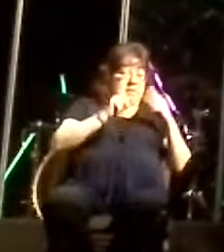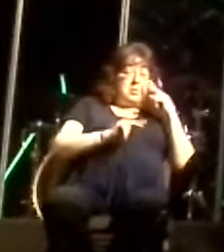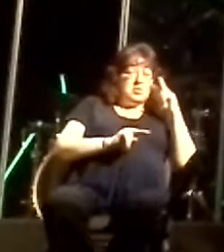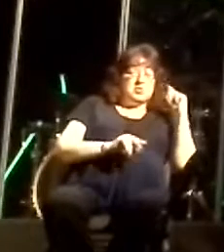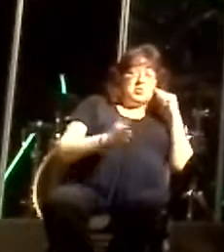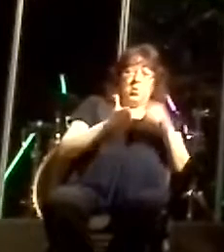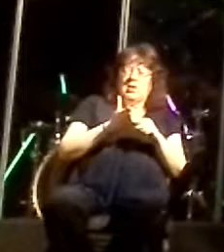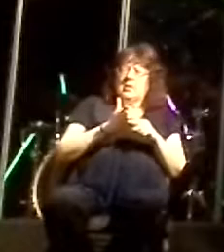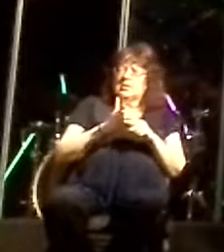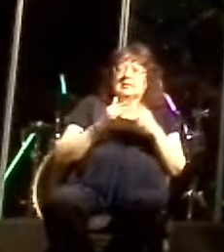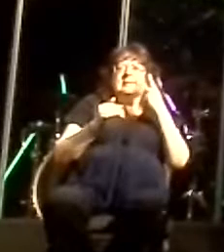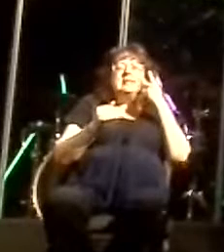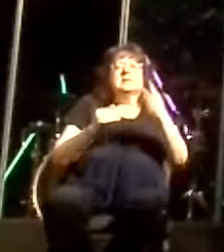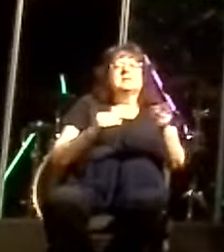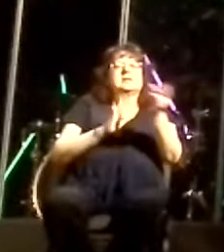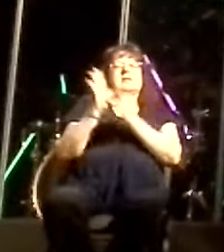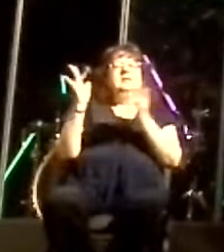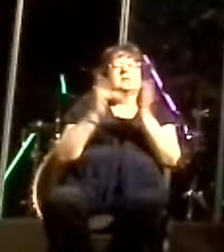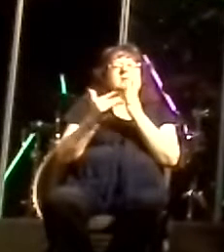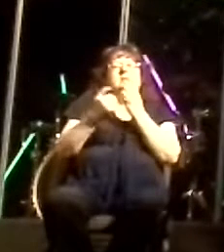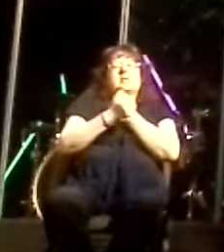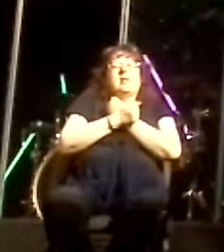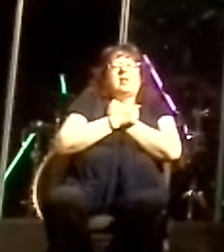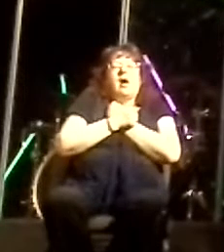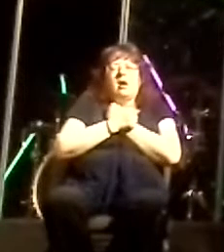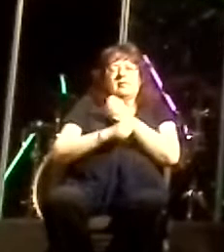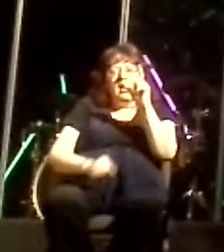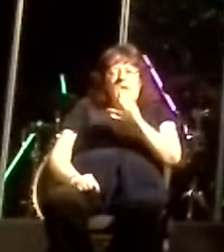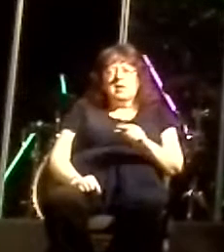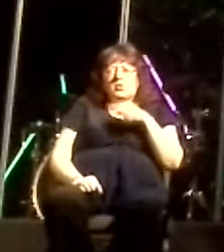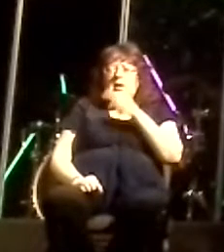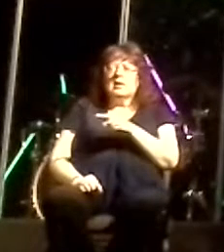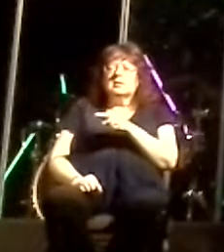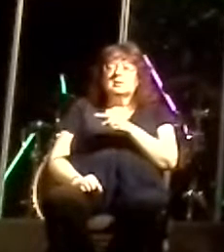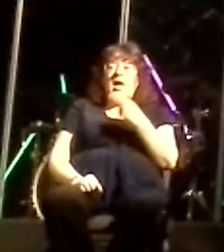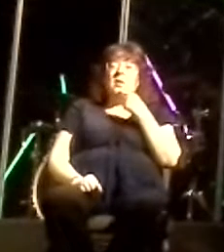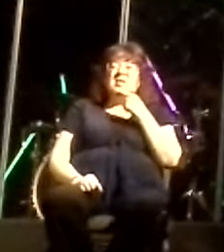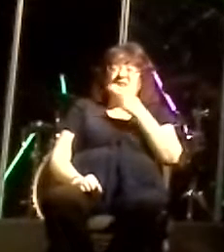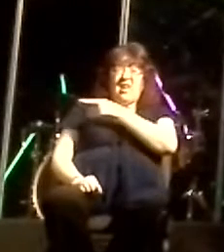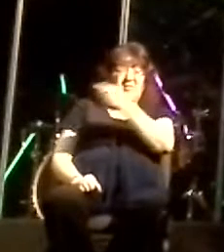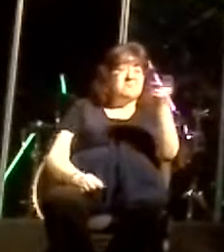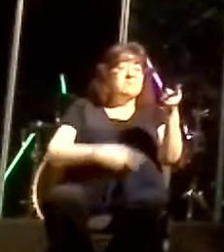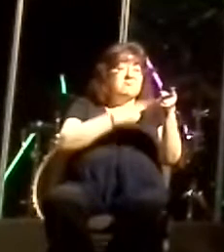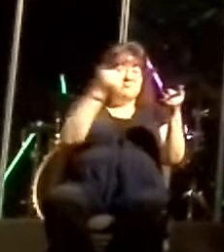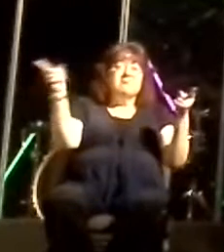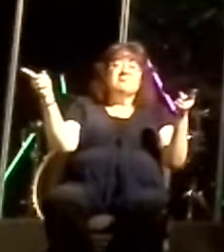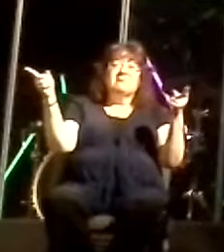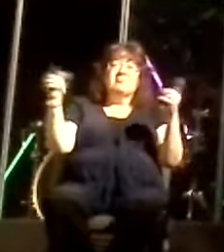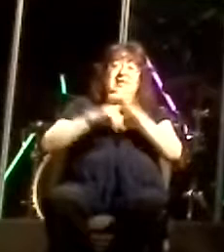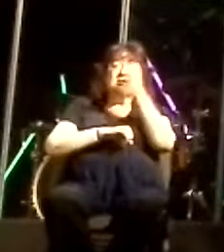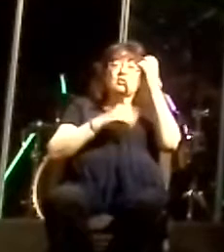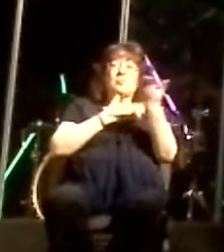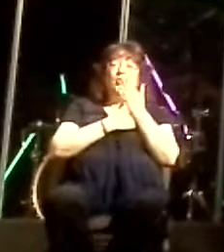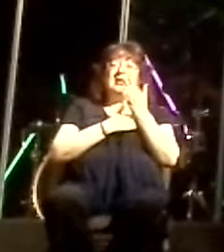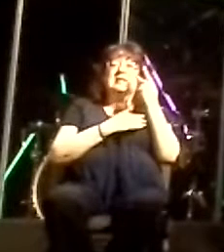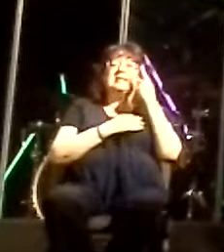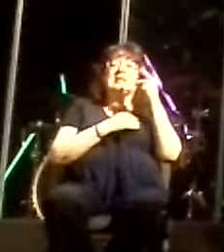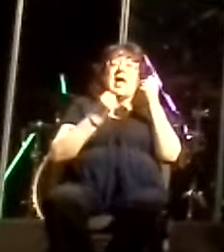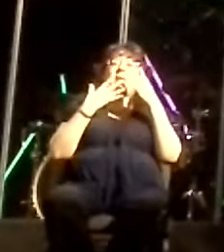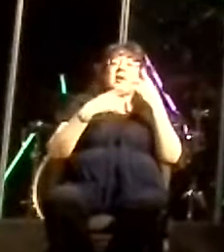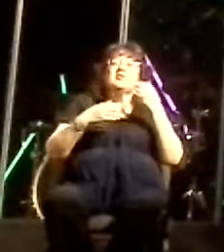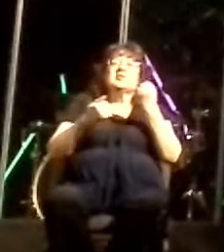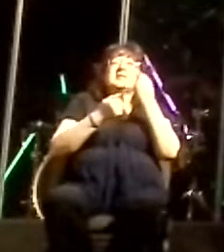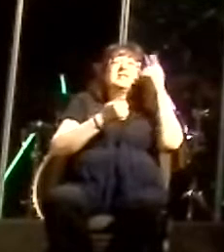said, see how he loved Lazarus. But what I would say to us this Easter morning is, see how he